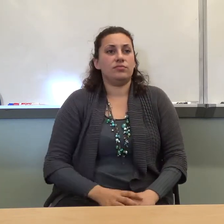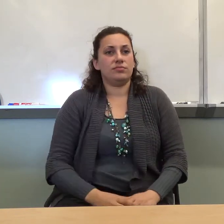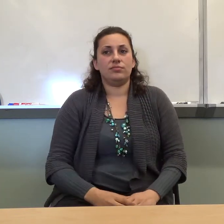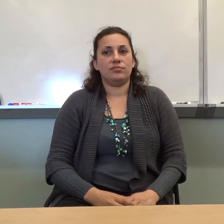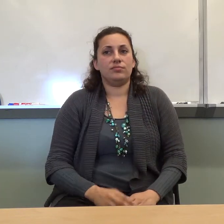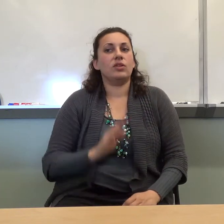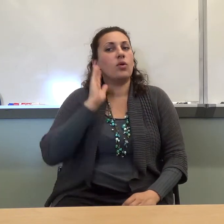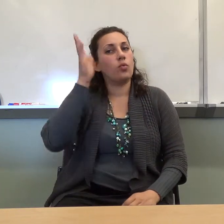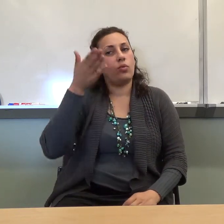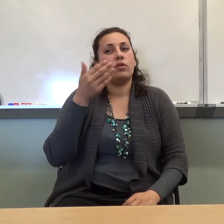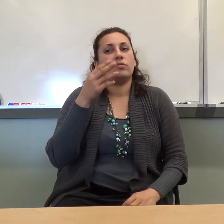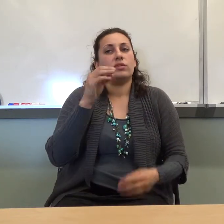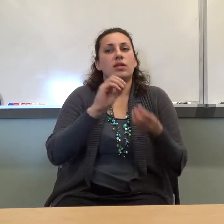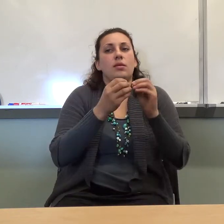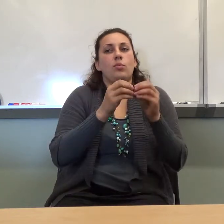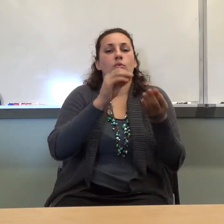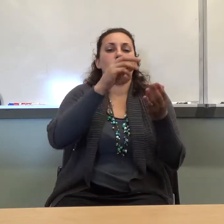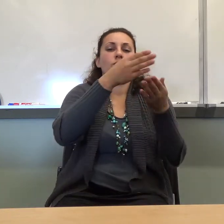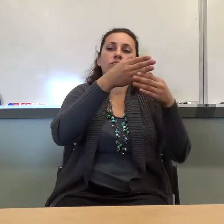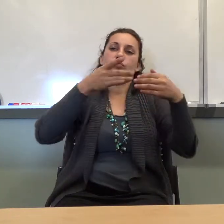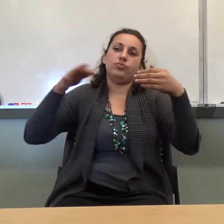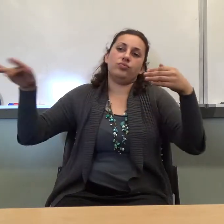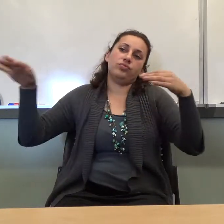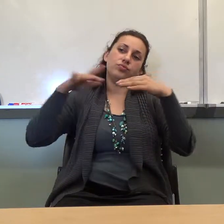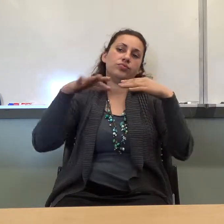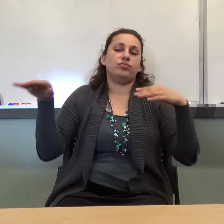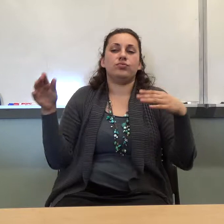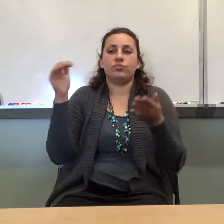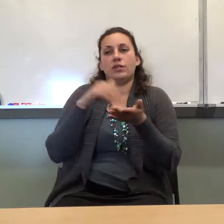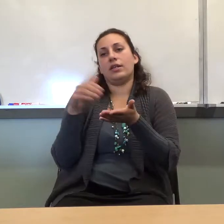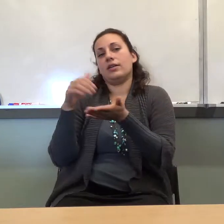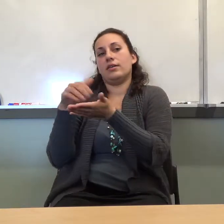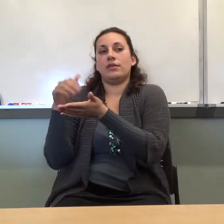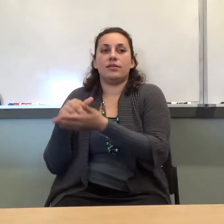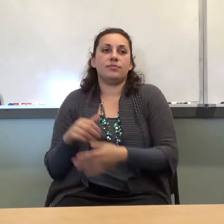repeat, absolutely. Yeah. 11 into 19, 1.